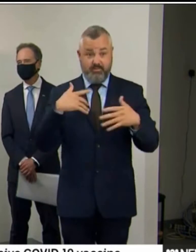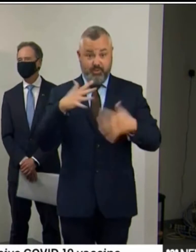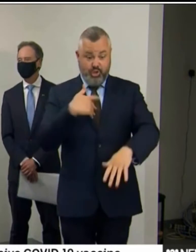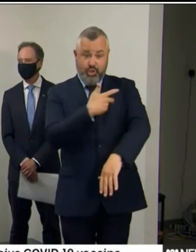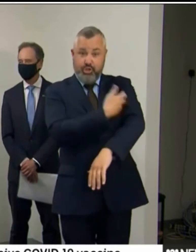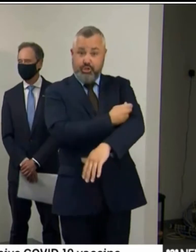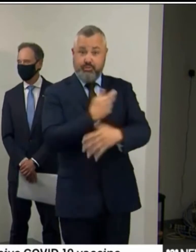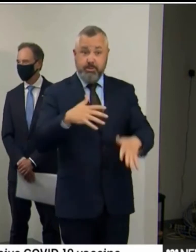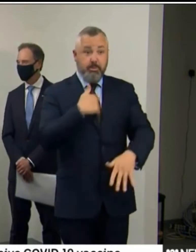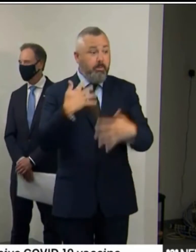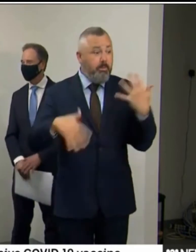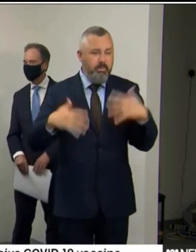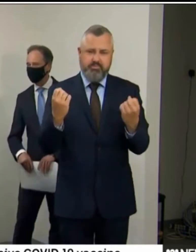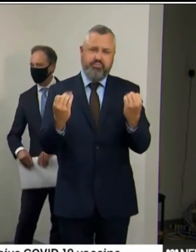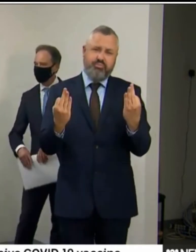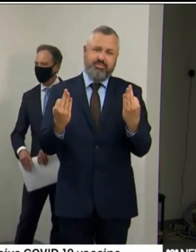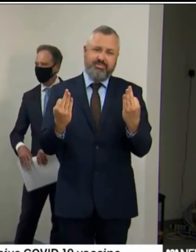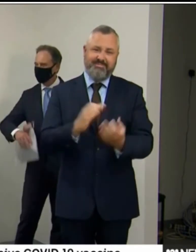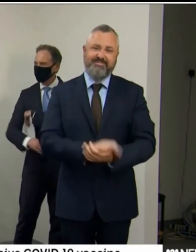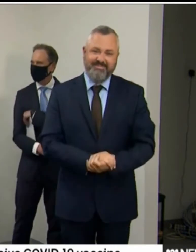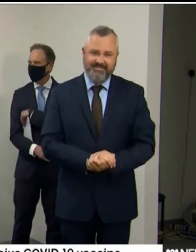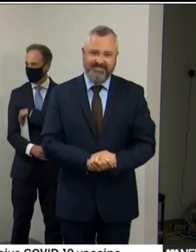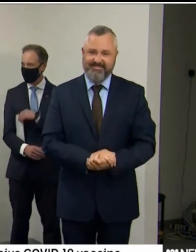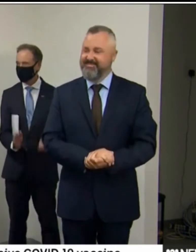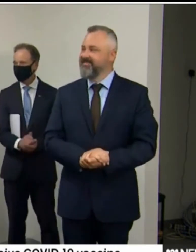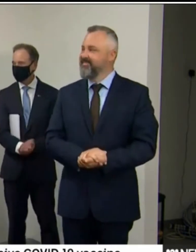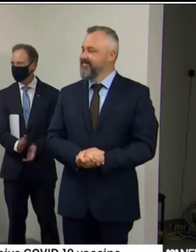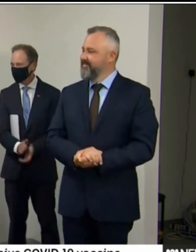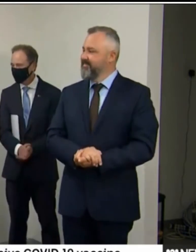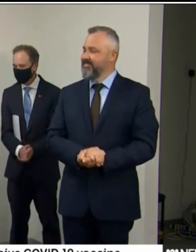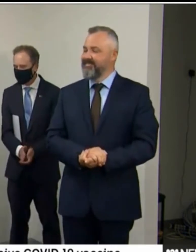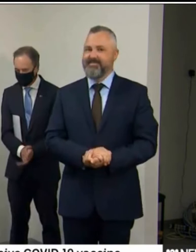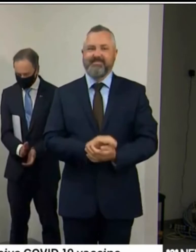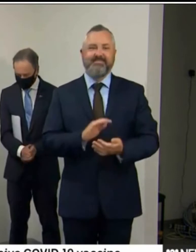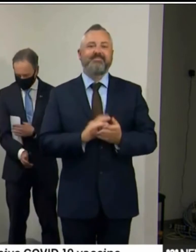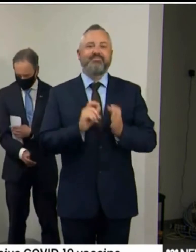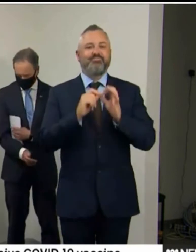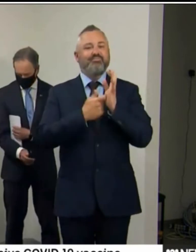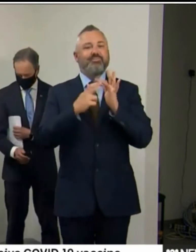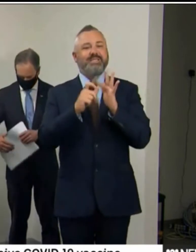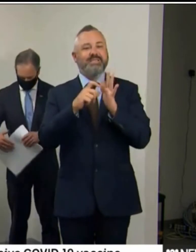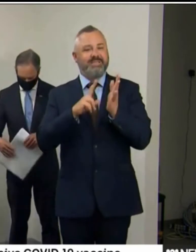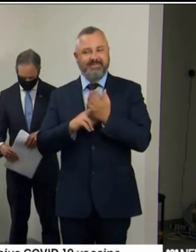bit. Thank you very much. Thank you. Well said. Brendan?